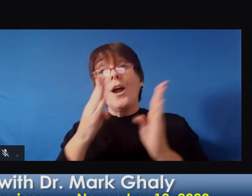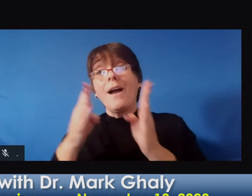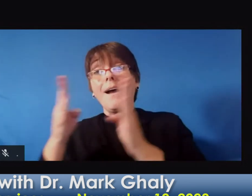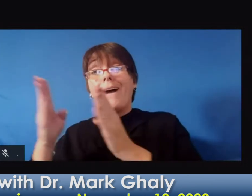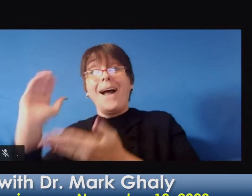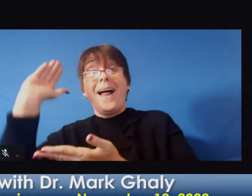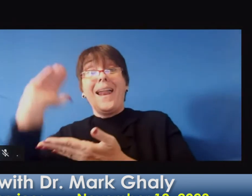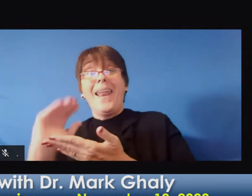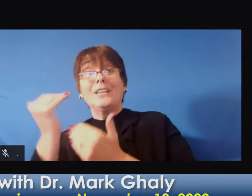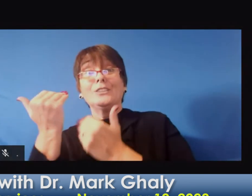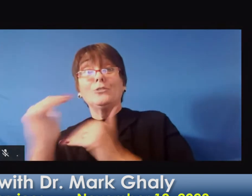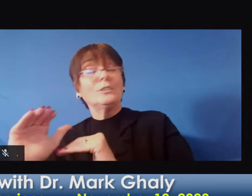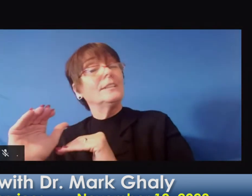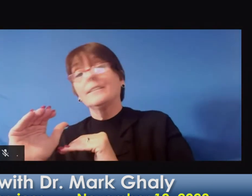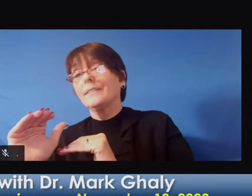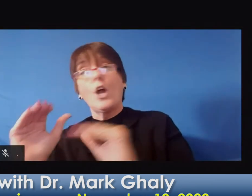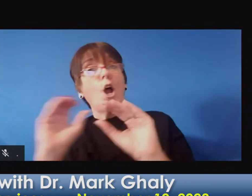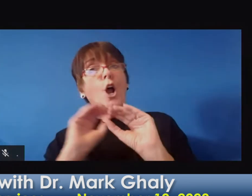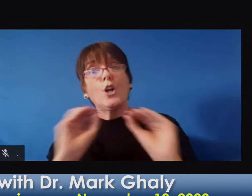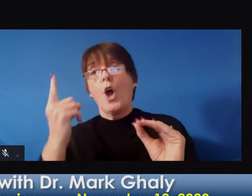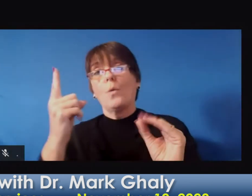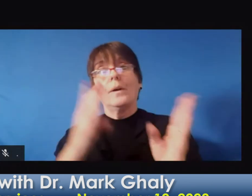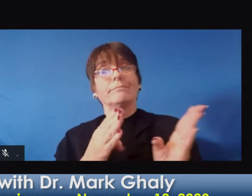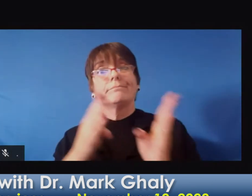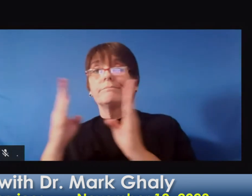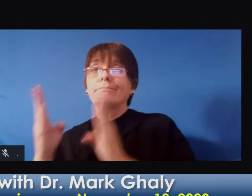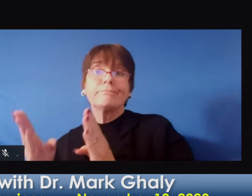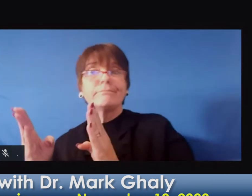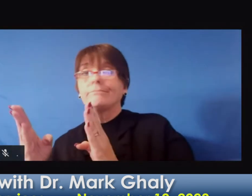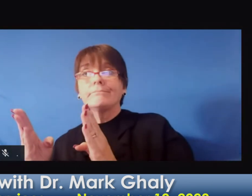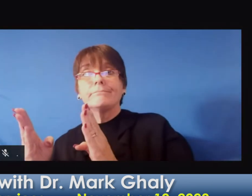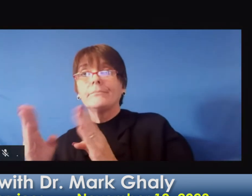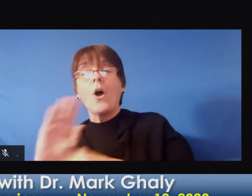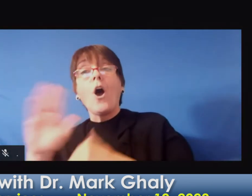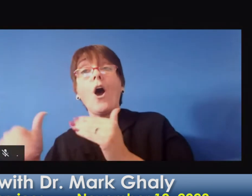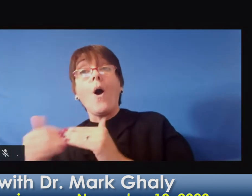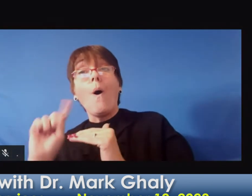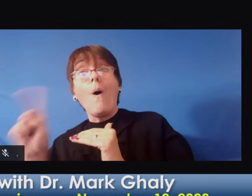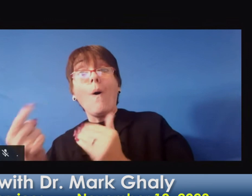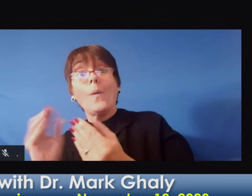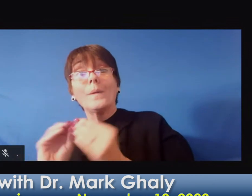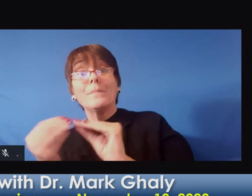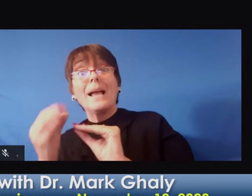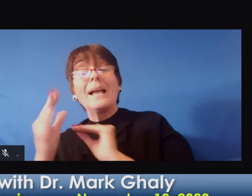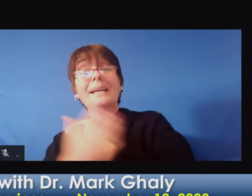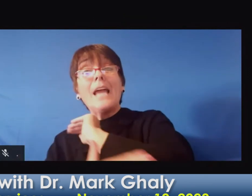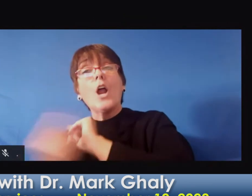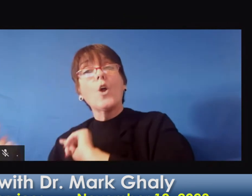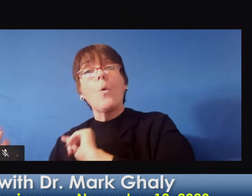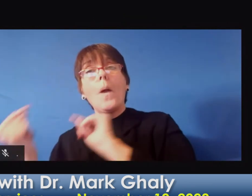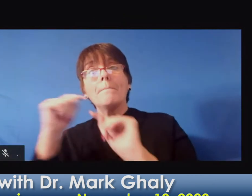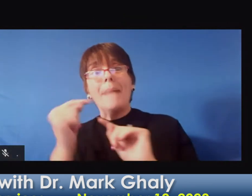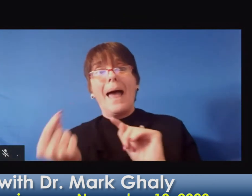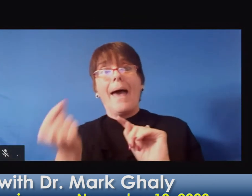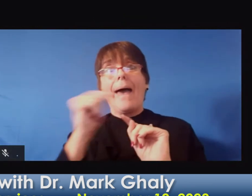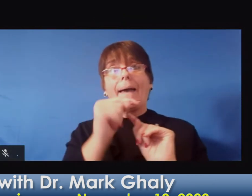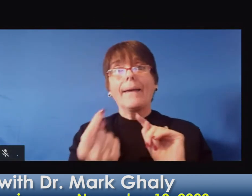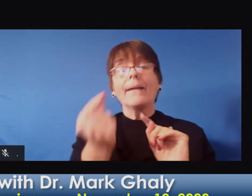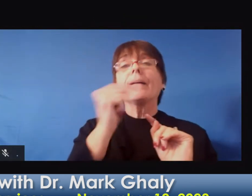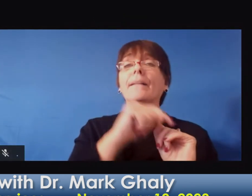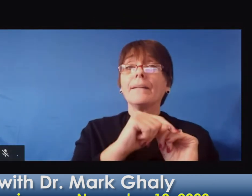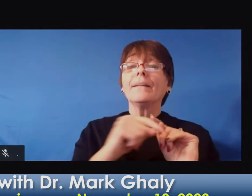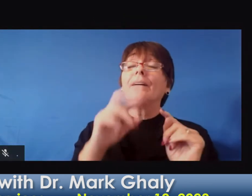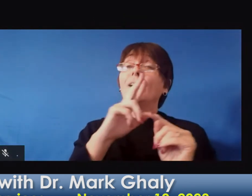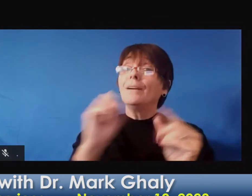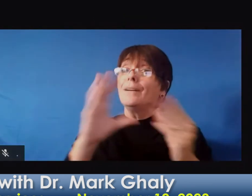restrictive tiers, that we've had no county move to a less restrictive tier. Only a number of counties moving back. And just to reiterate